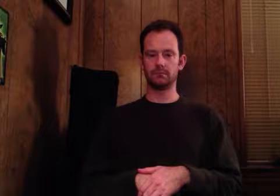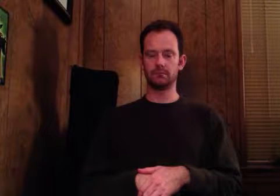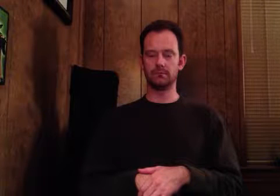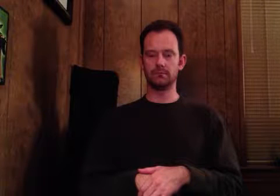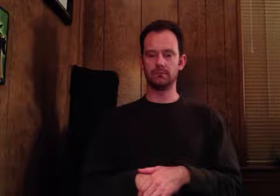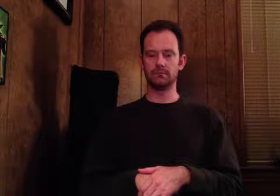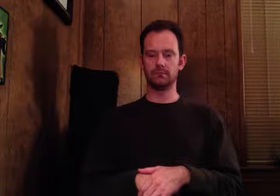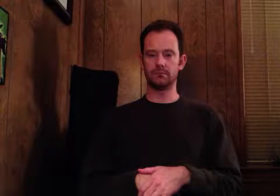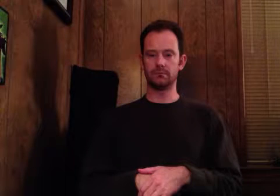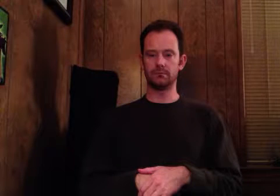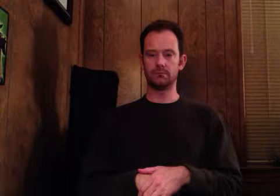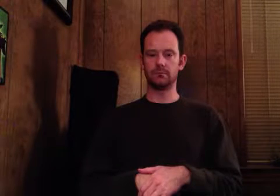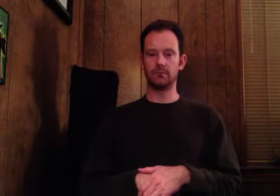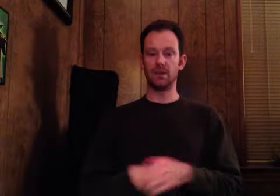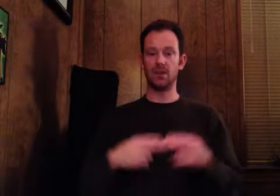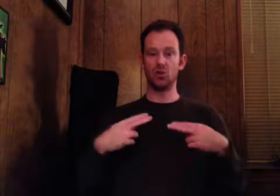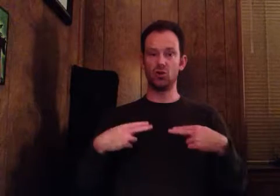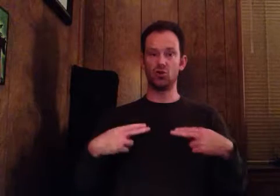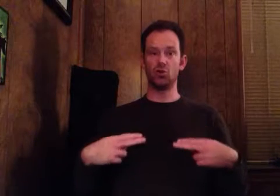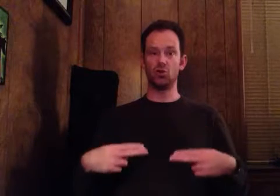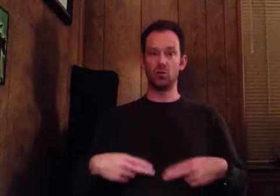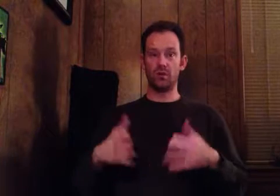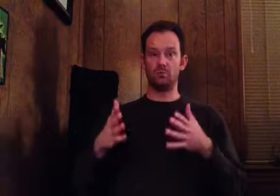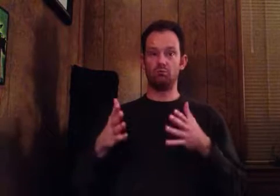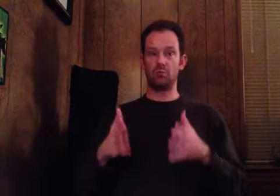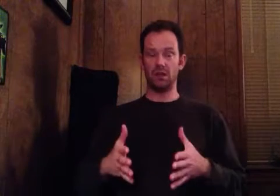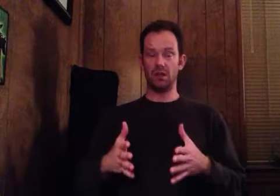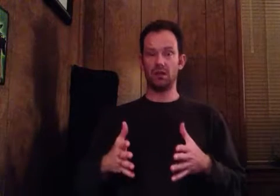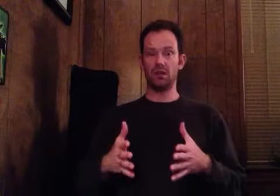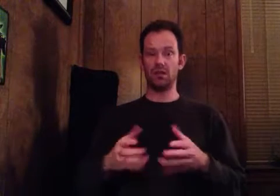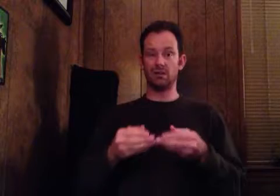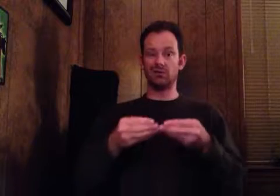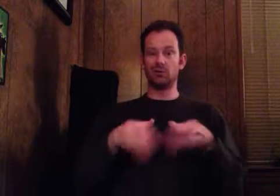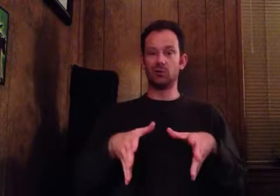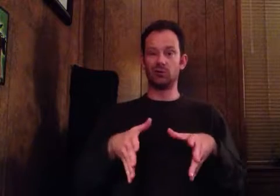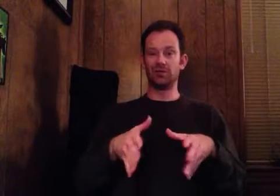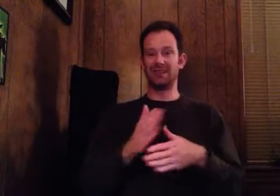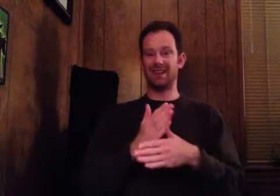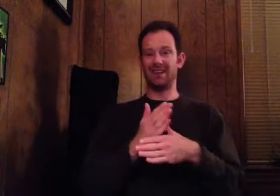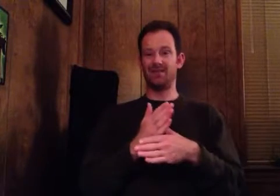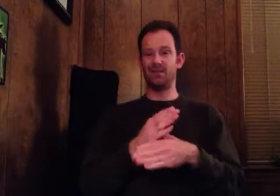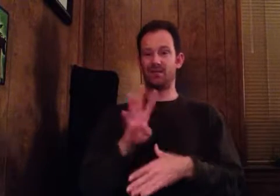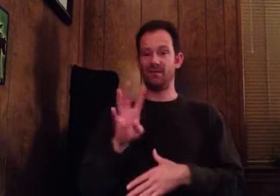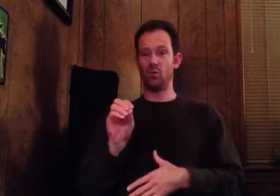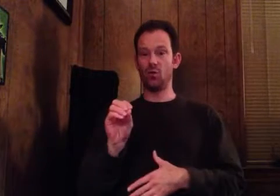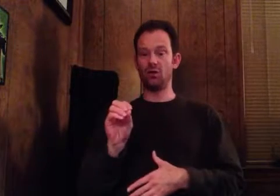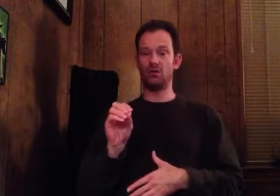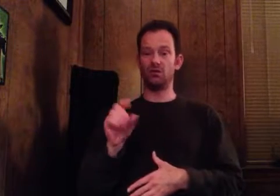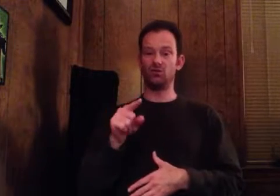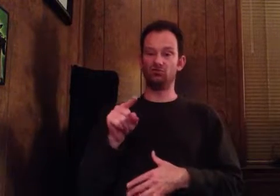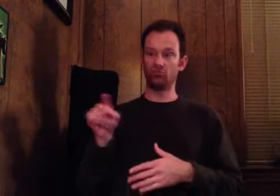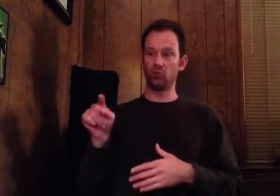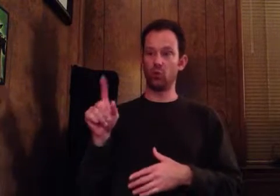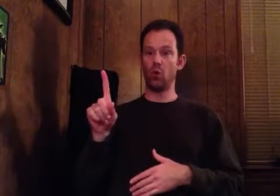A human being loses an average of 40 to 100 strands of hair per day.